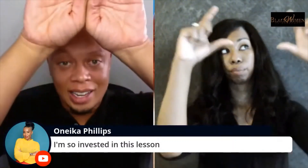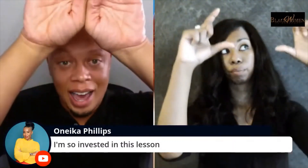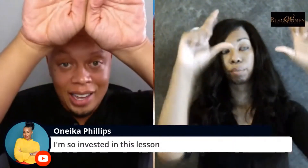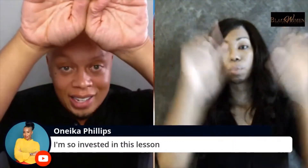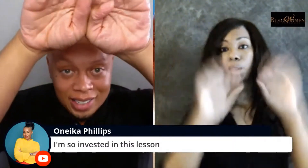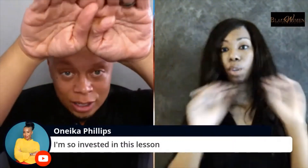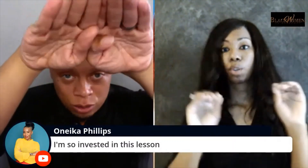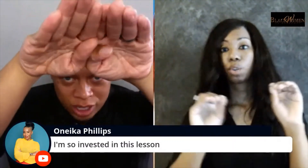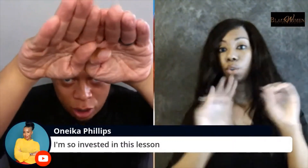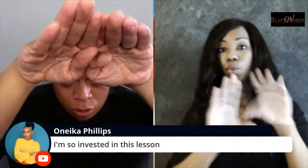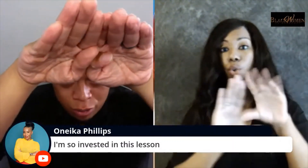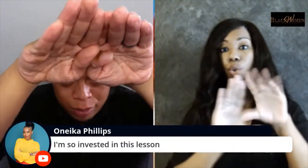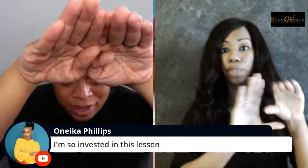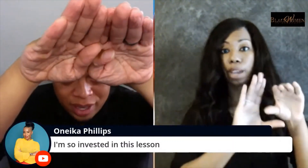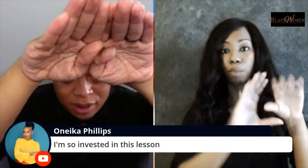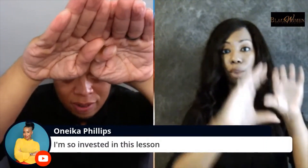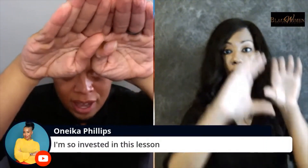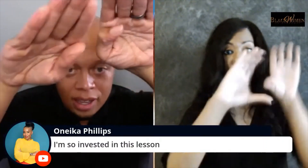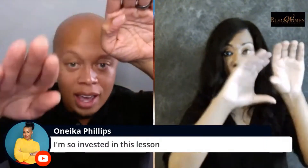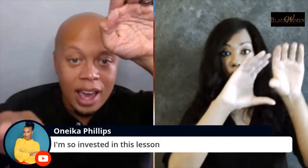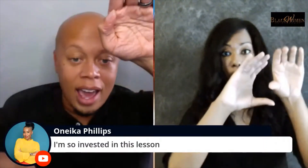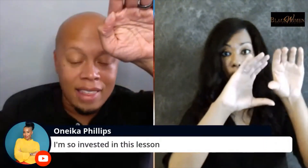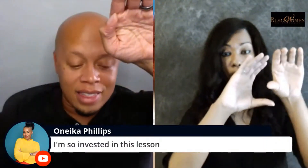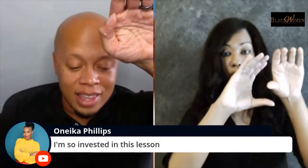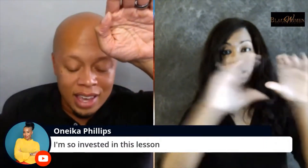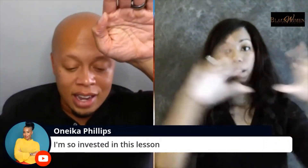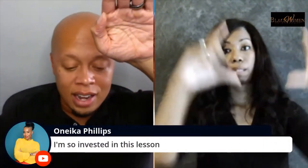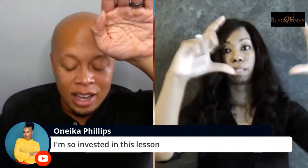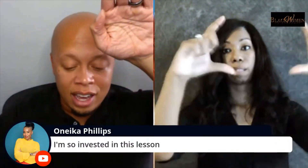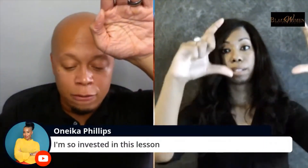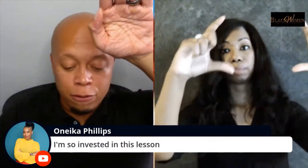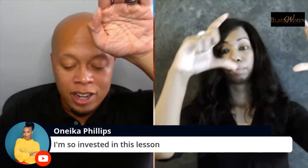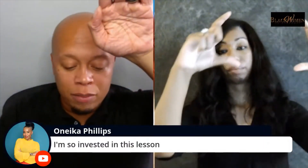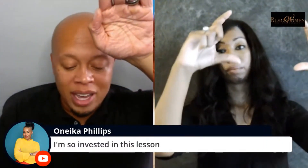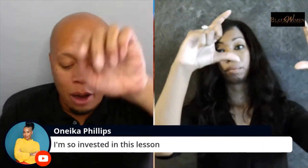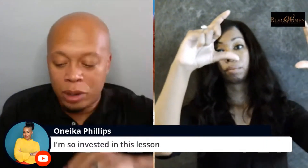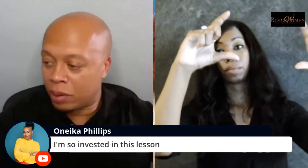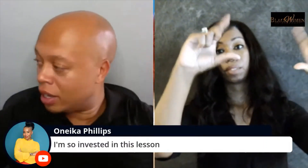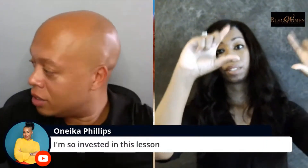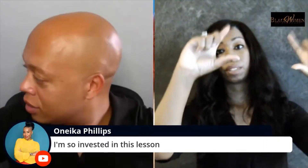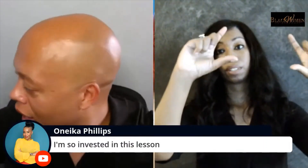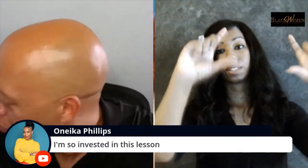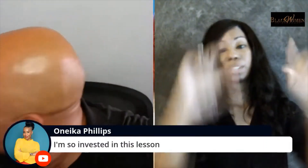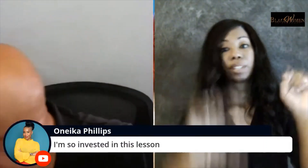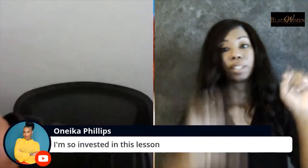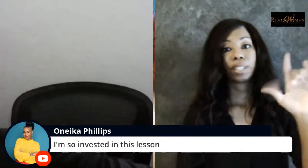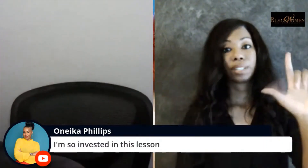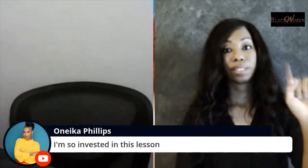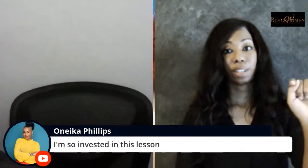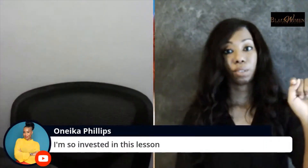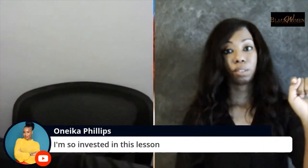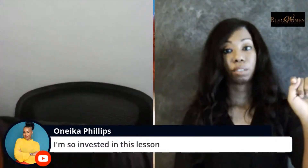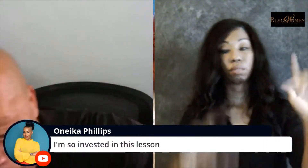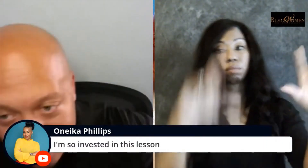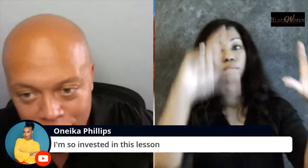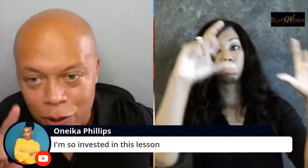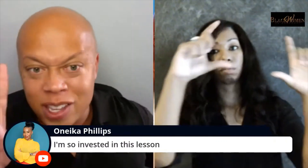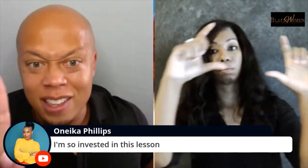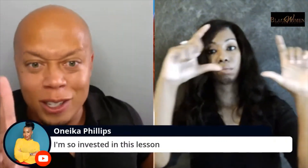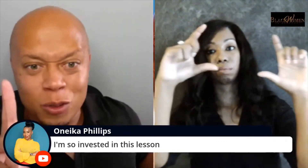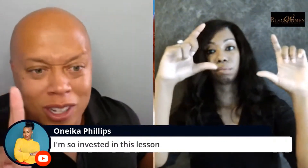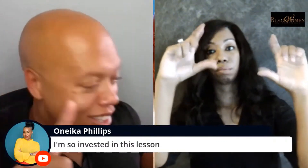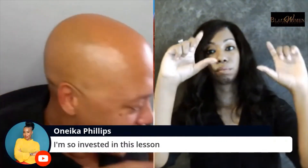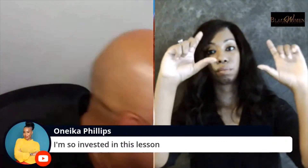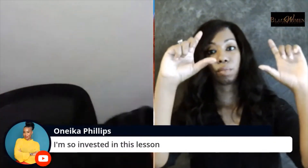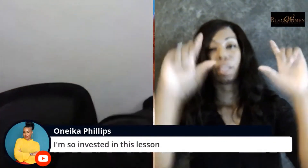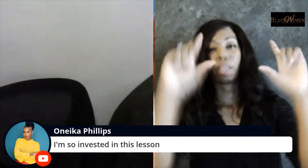that light and tilt it over a bit, right? And then in front of me, I would place a piece of, I'm gonna go get